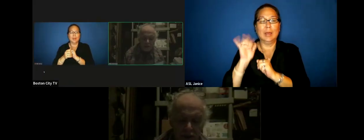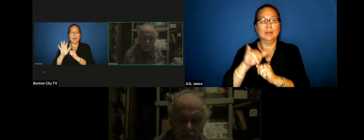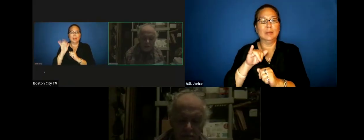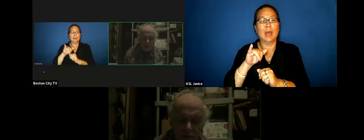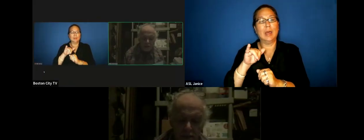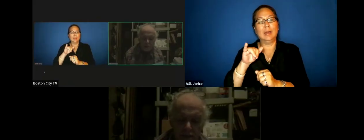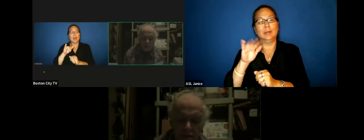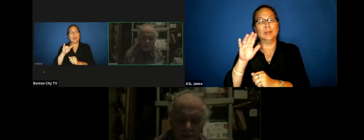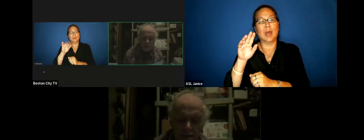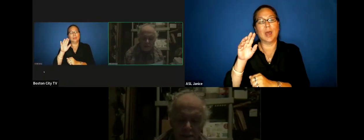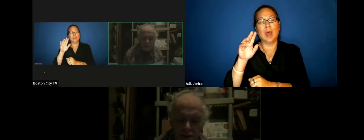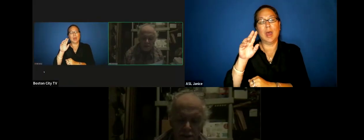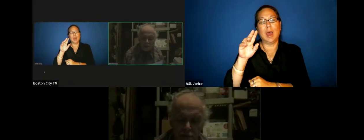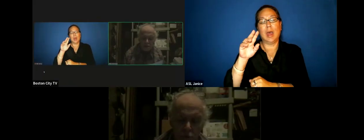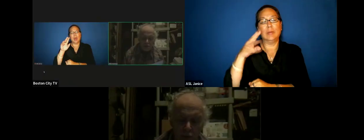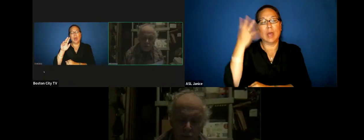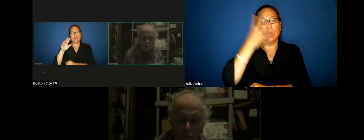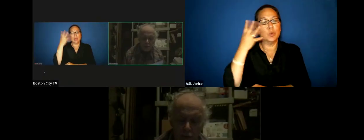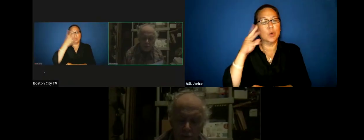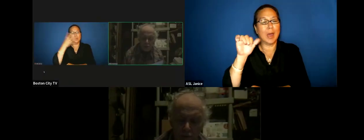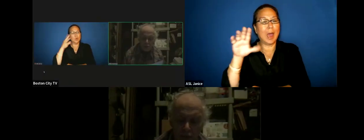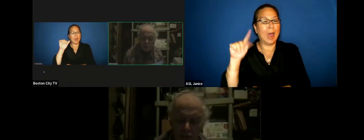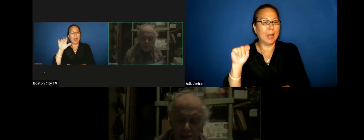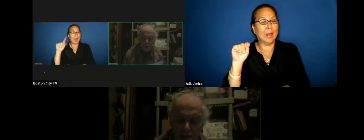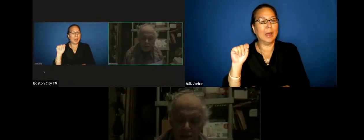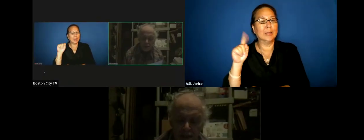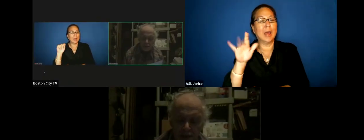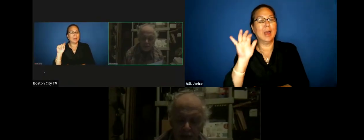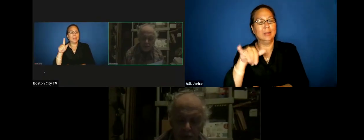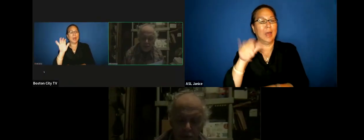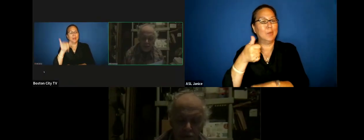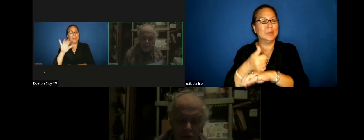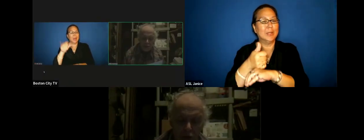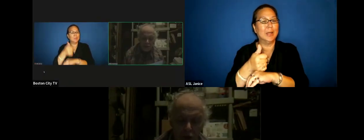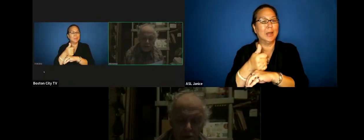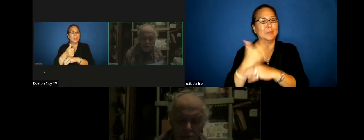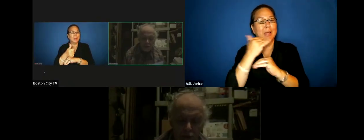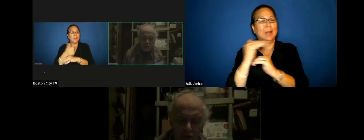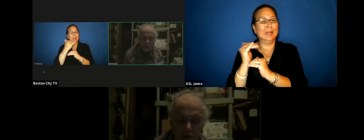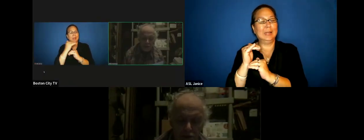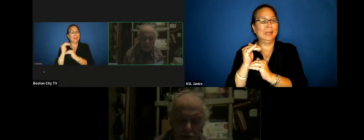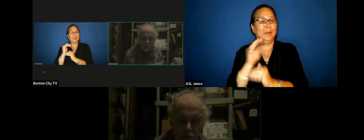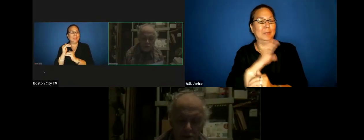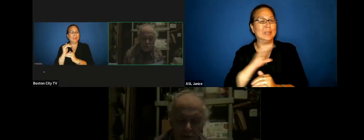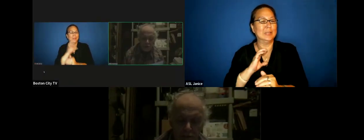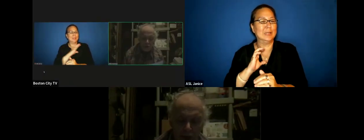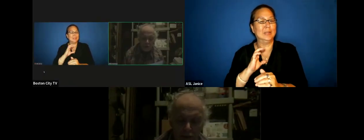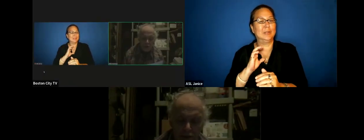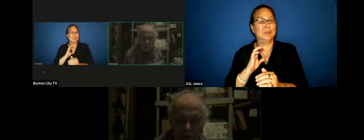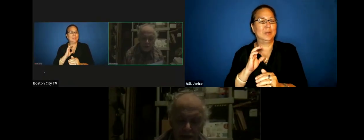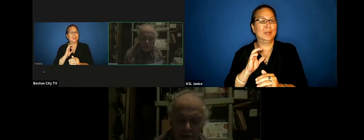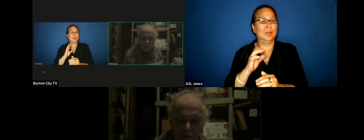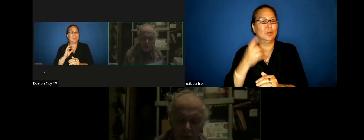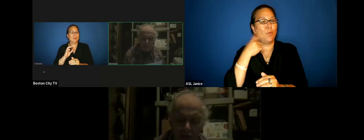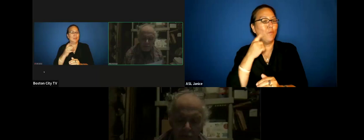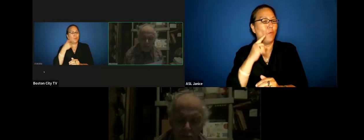intended to limit citizenship to white people. Since that time, most of our laws and practices towards